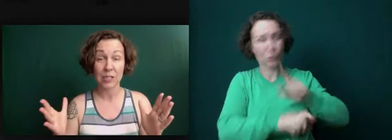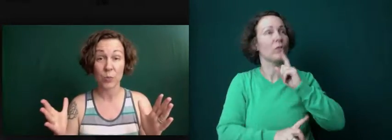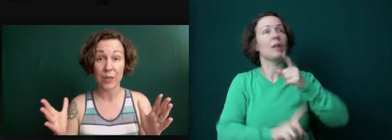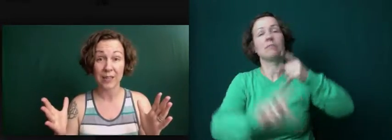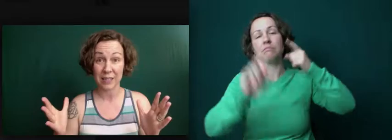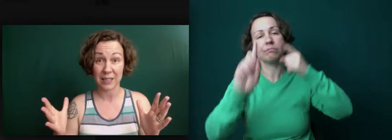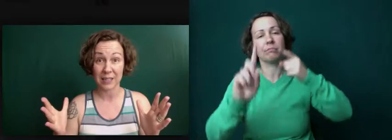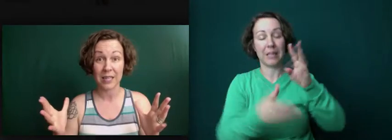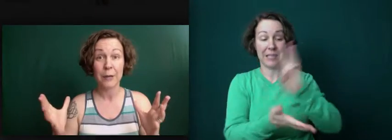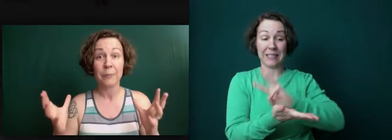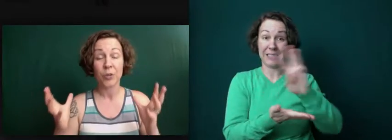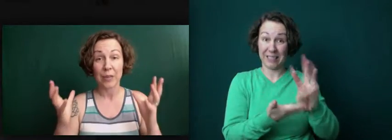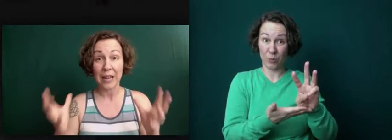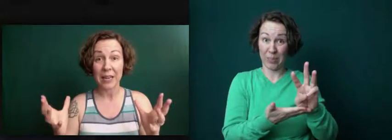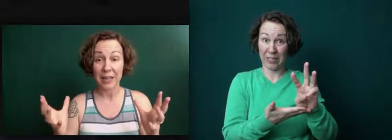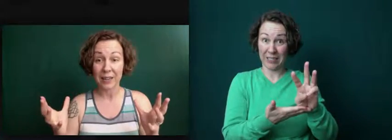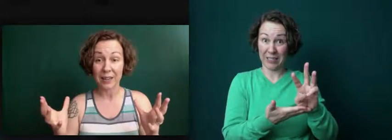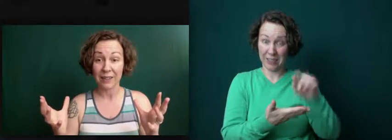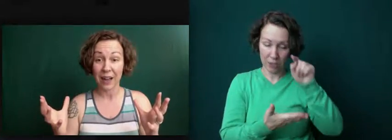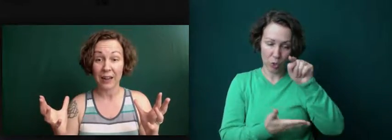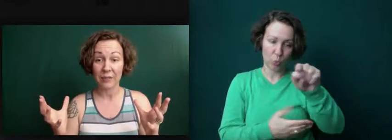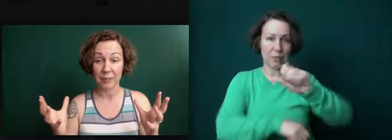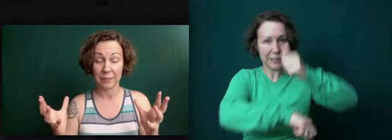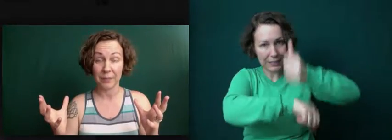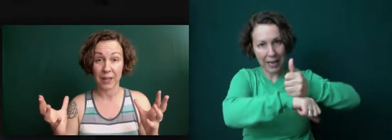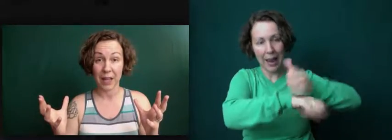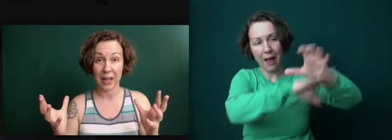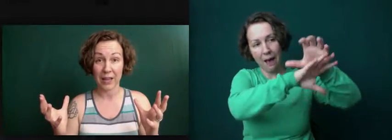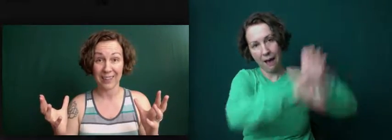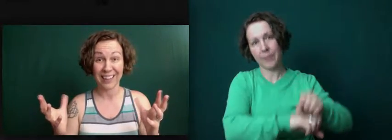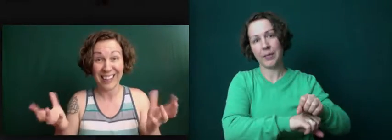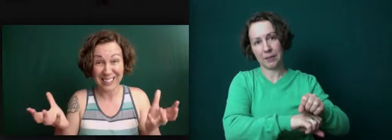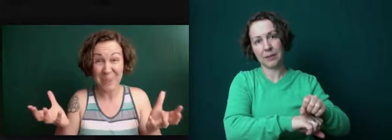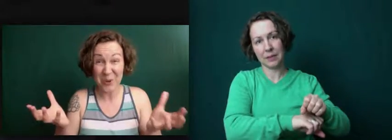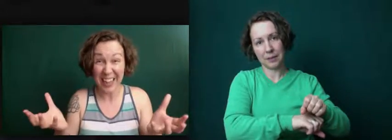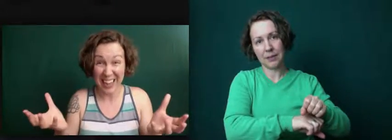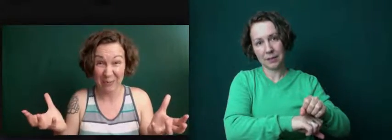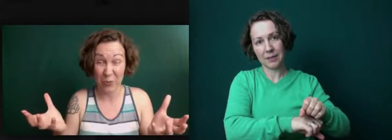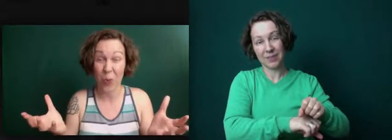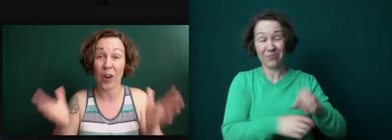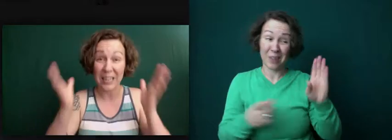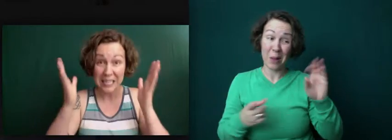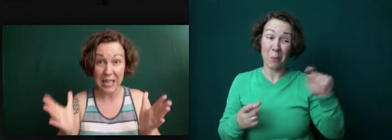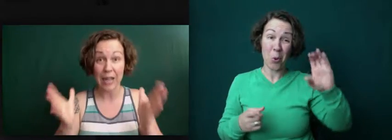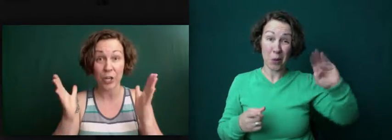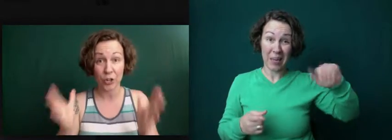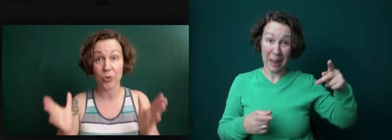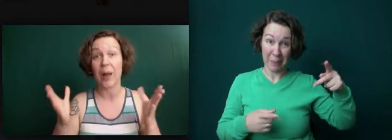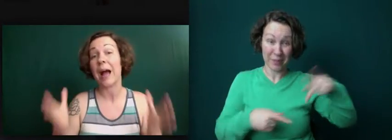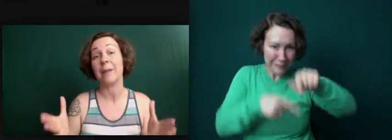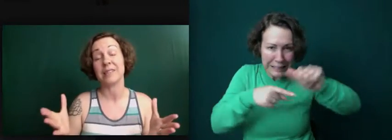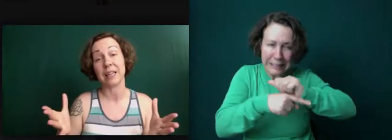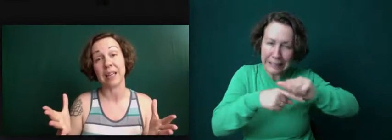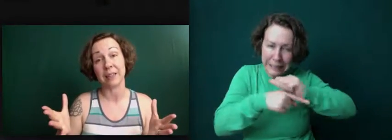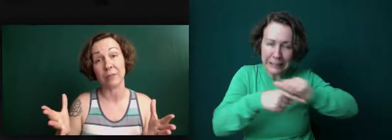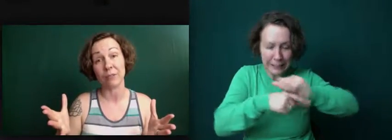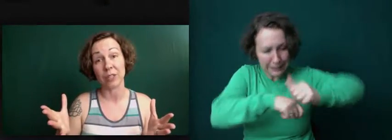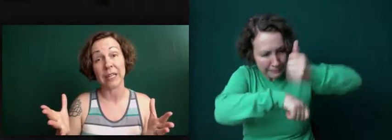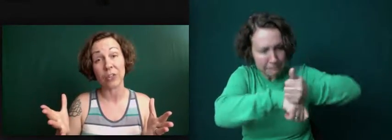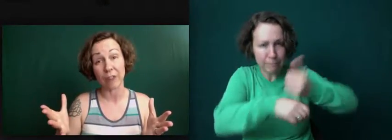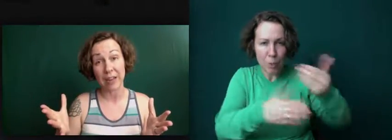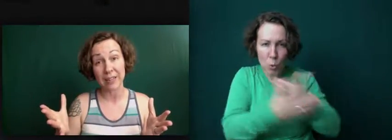is the 6 weeks is creating kind of it's a boot camp where we're going to set new habits and